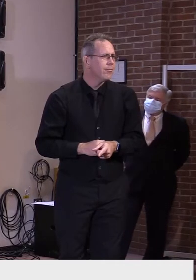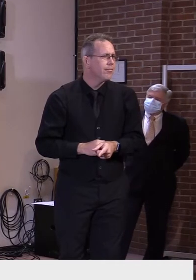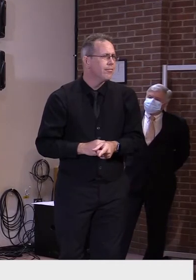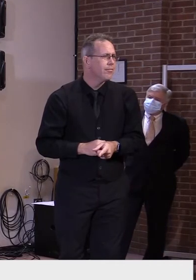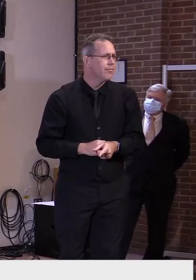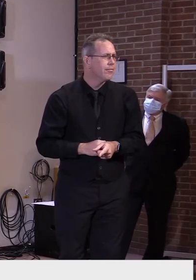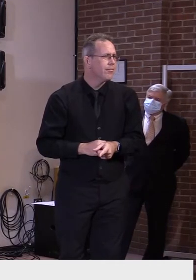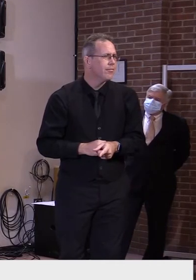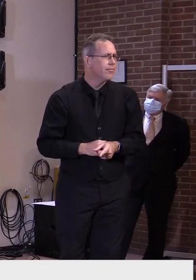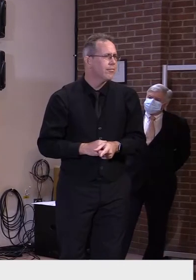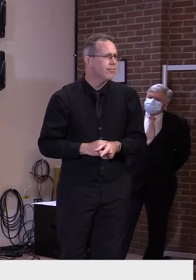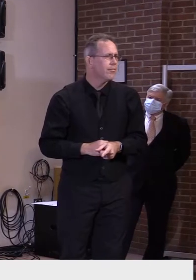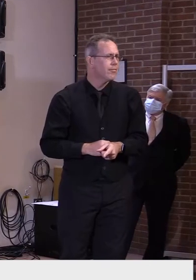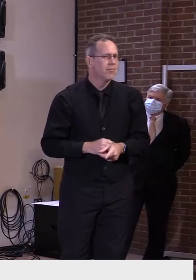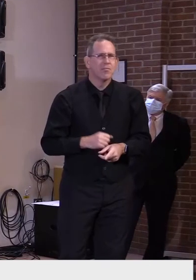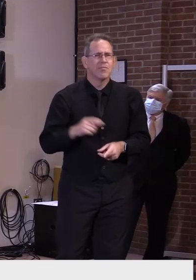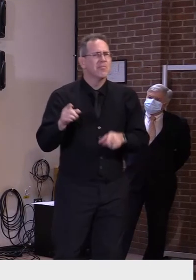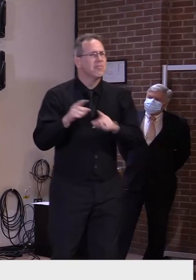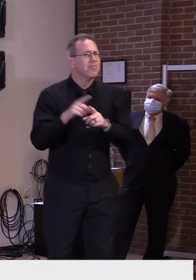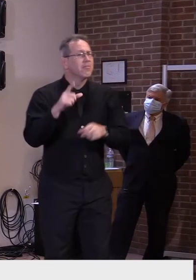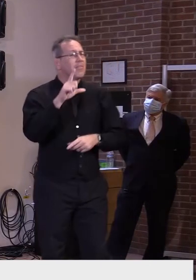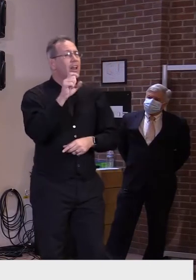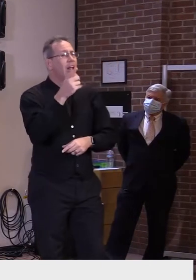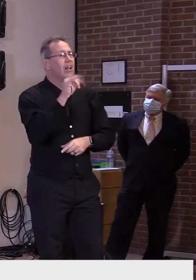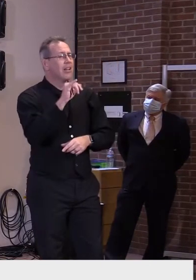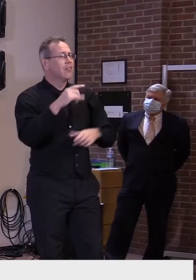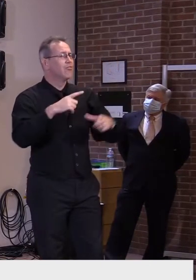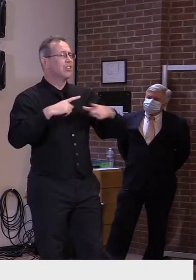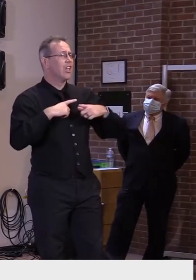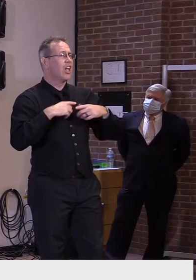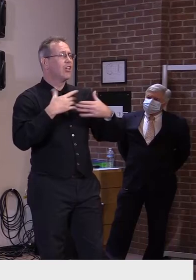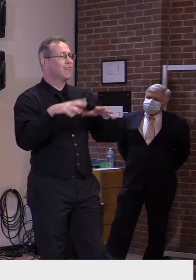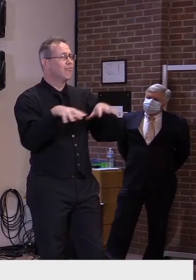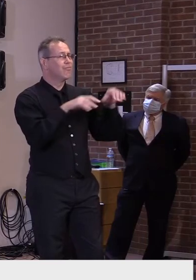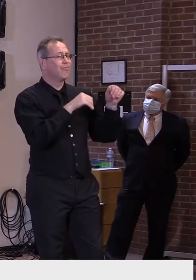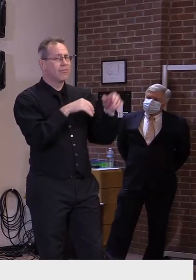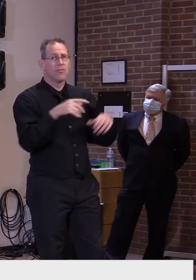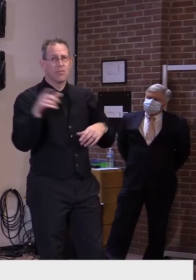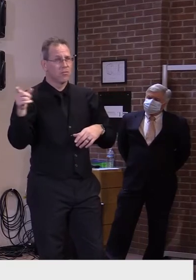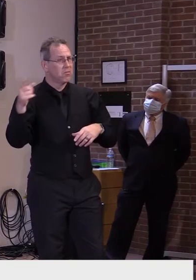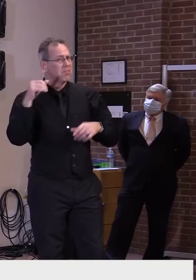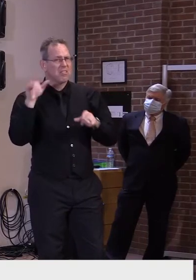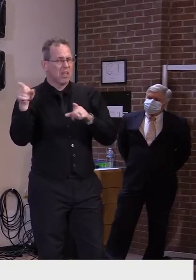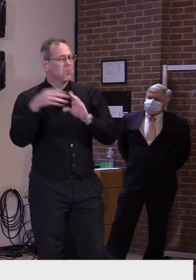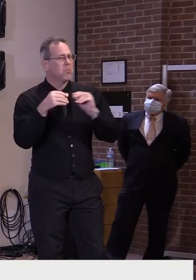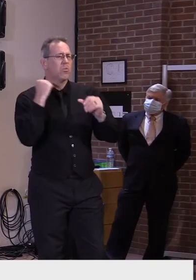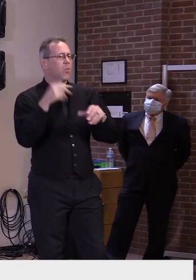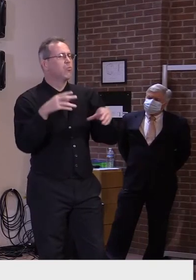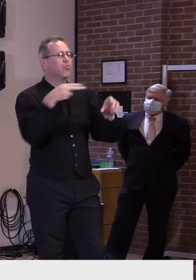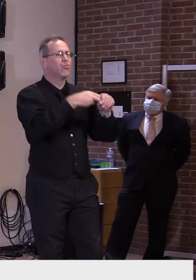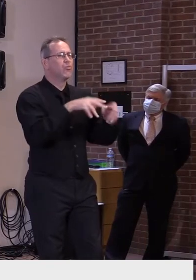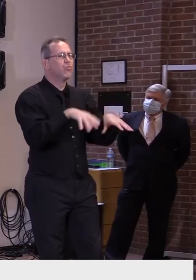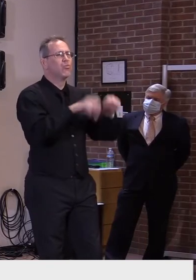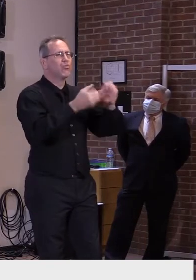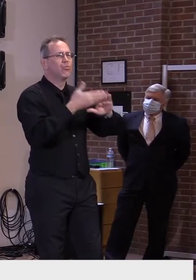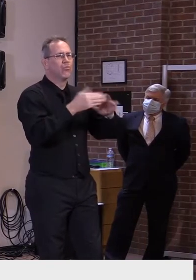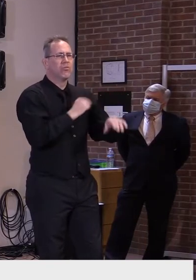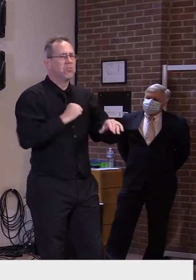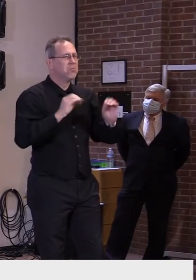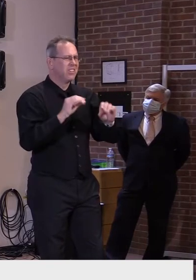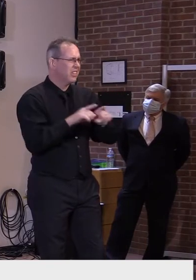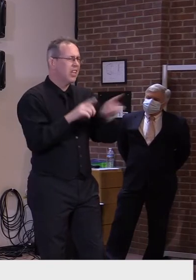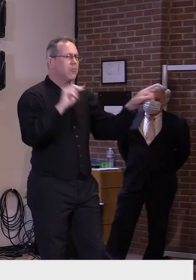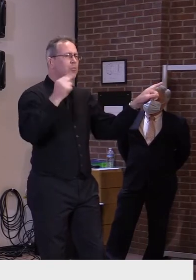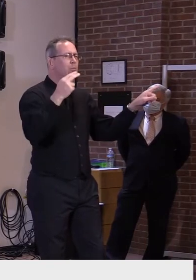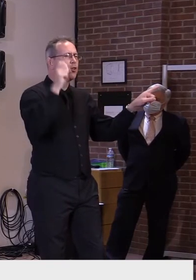have regularly bemoaned partisan gridlock and the lack of civility in Washington, but I'd ask, how does that change if more